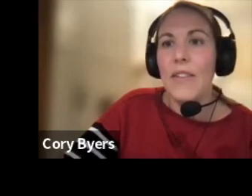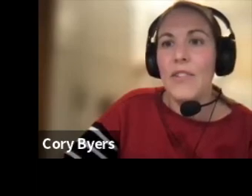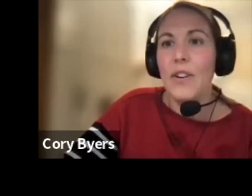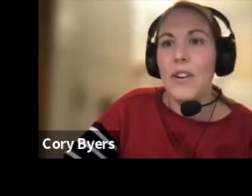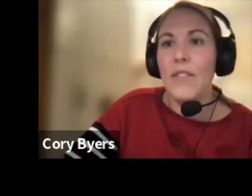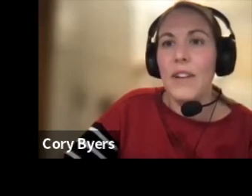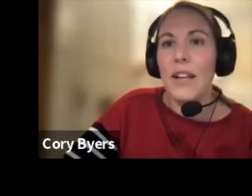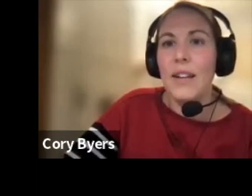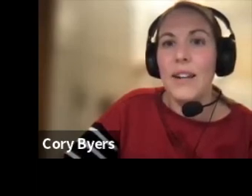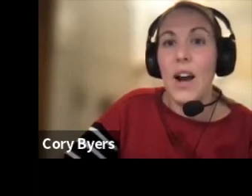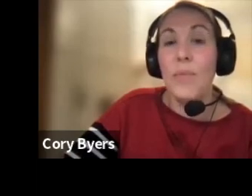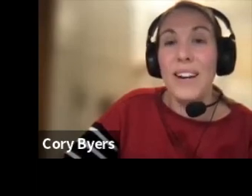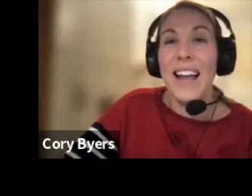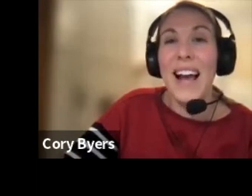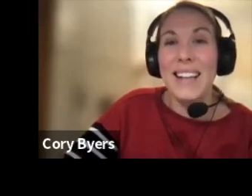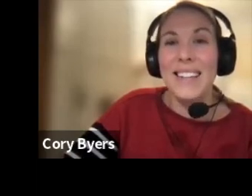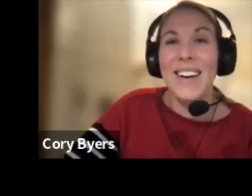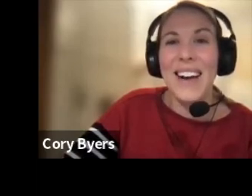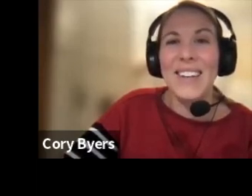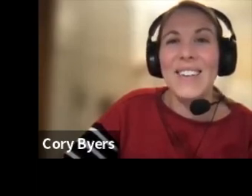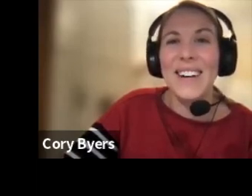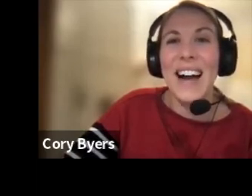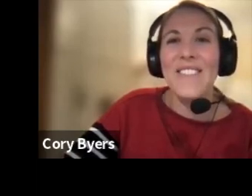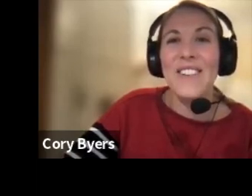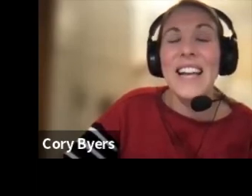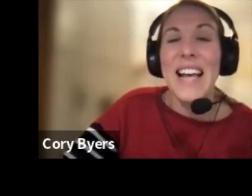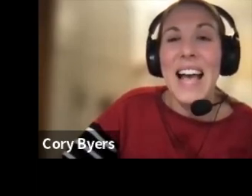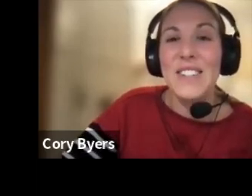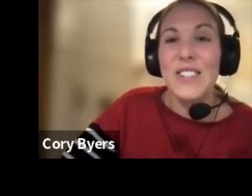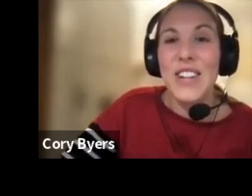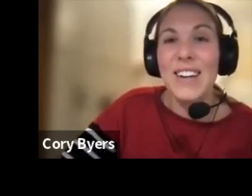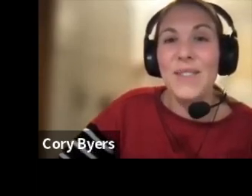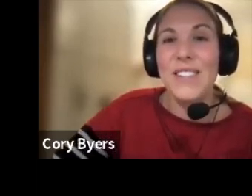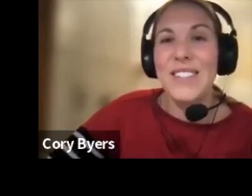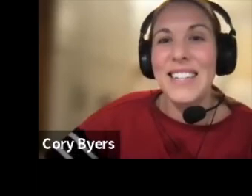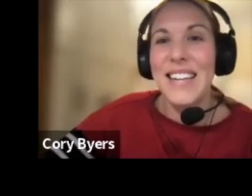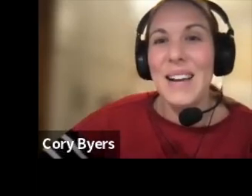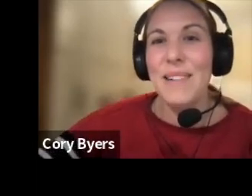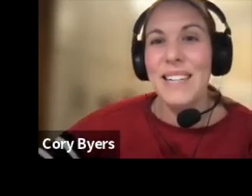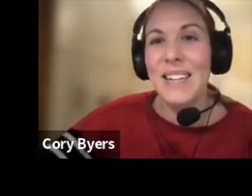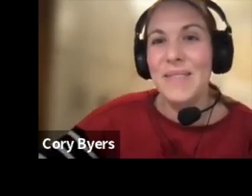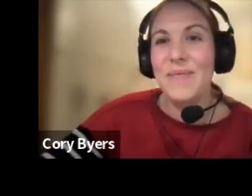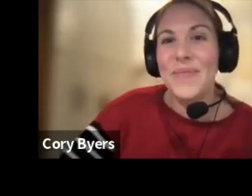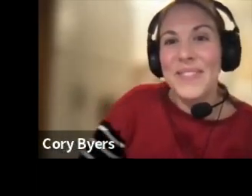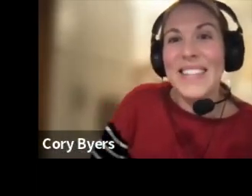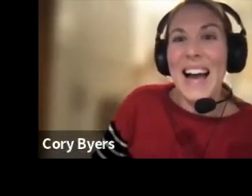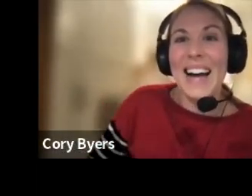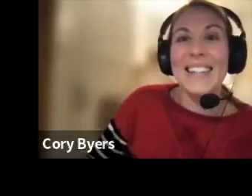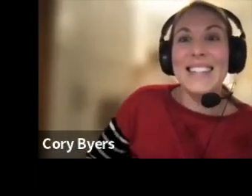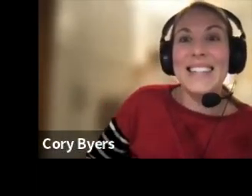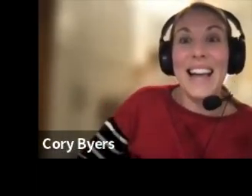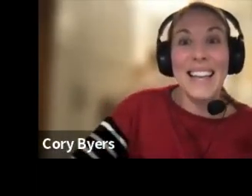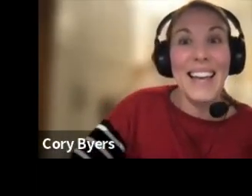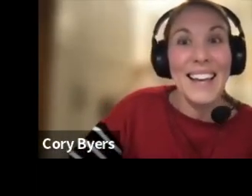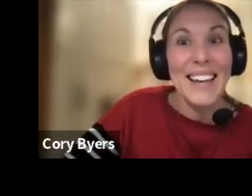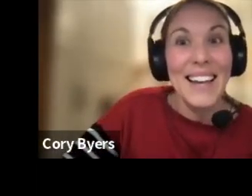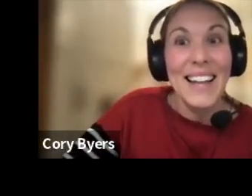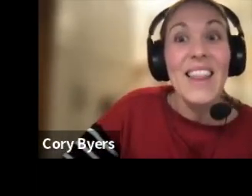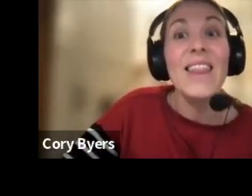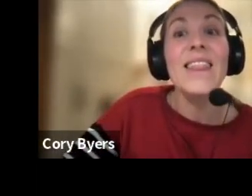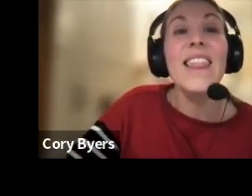Heather, have you heard of it? Oh, Brittany has. Okay, cool. Has your child watched it yet, Brittany? Yeah. Does he like